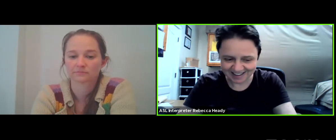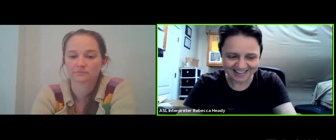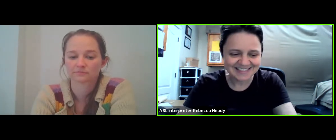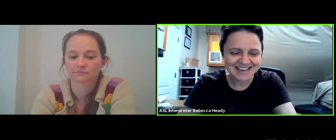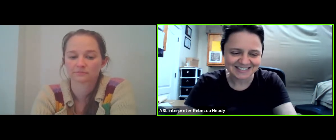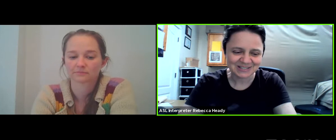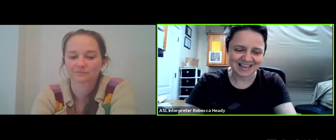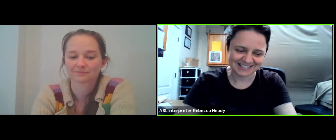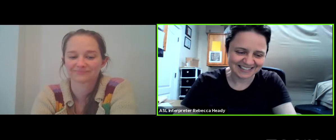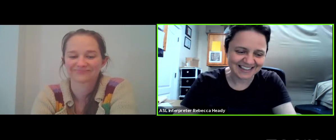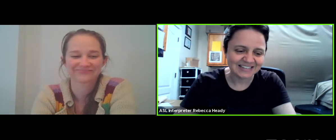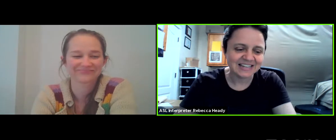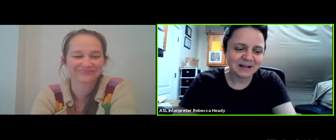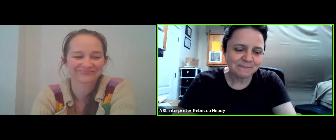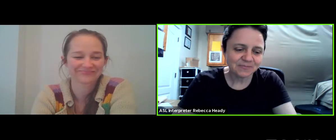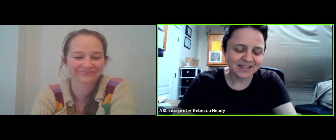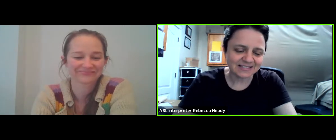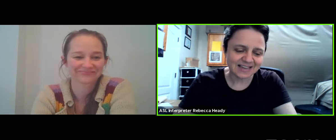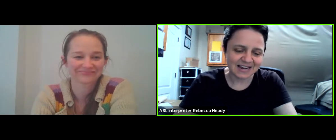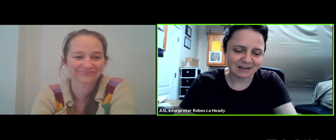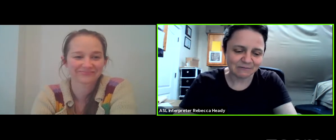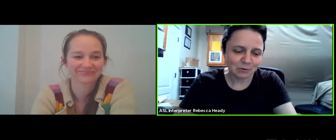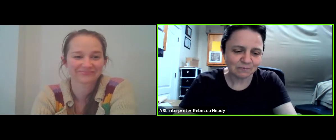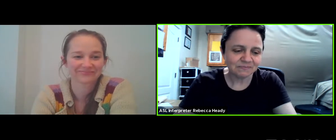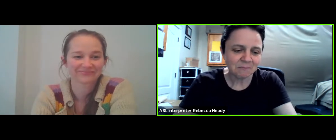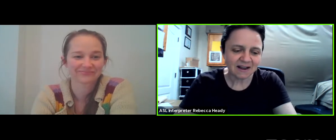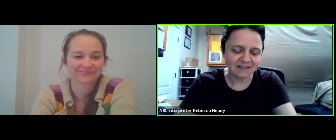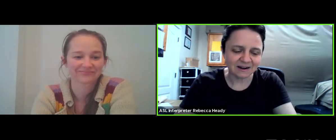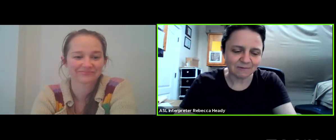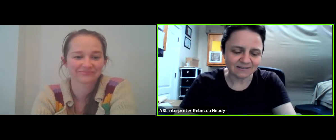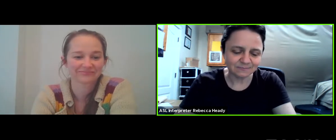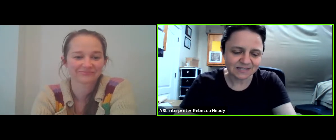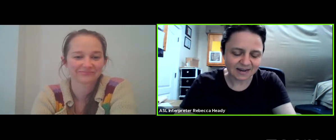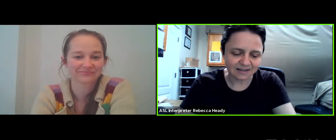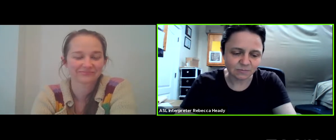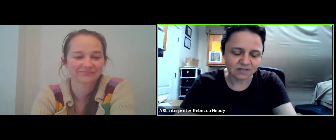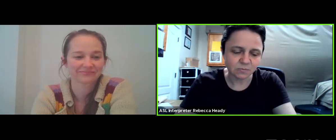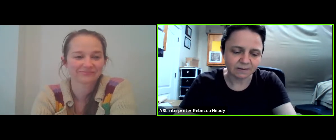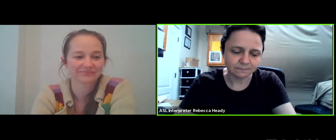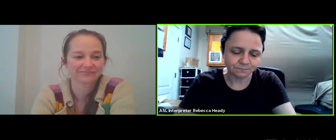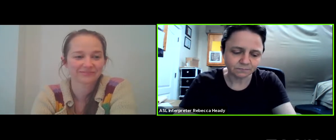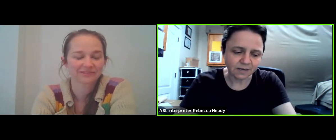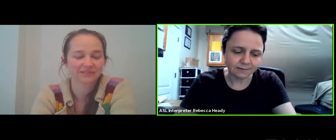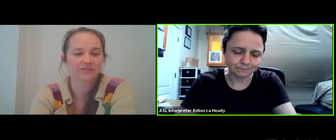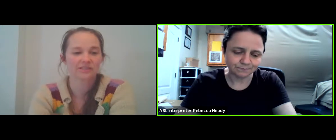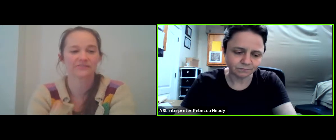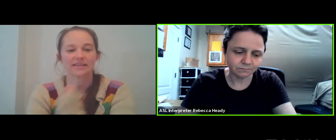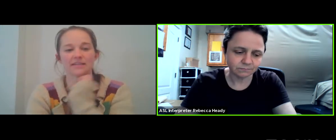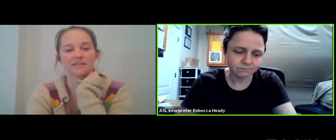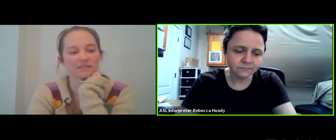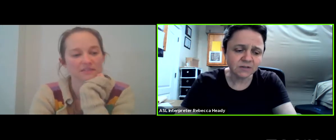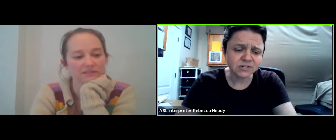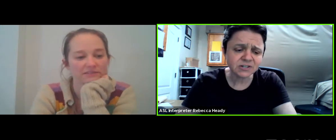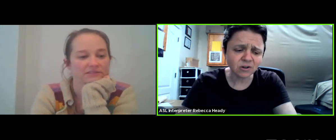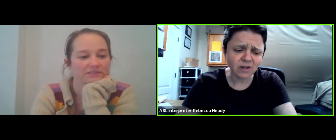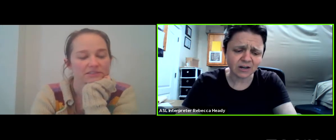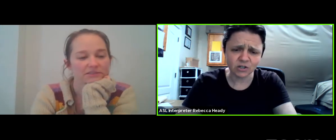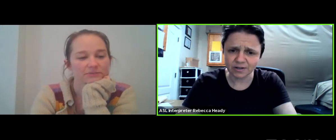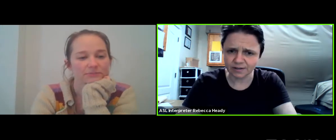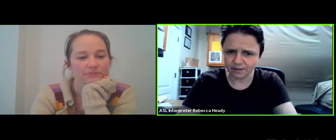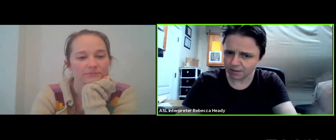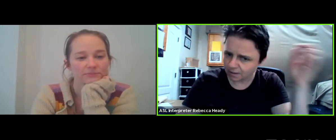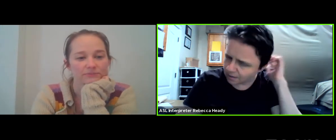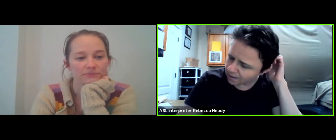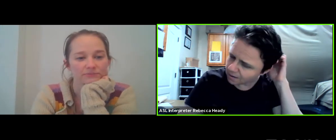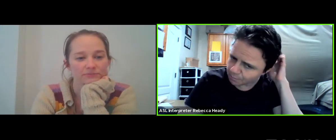more talking in this lesson than signing, if you'll mind that I'm not signing as much, but that's fine. There's still a lot